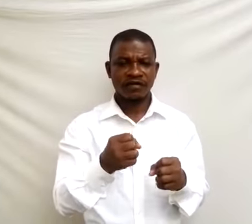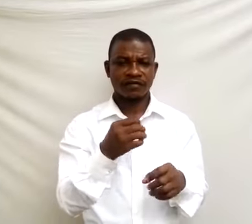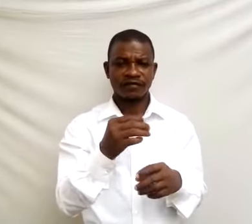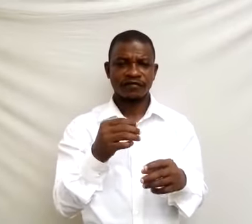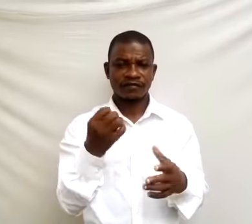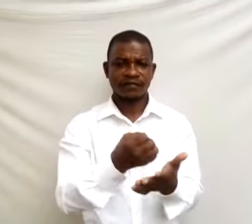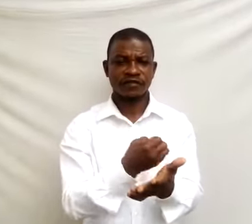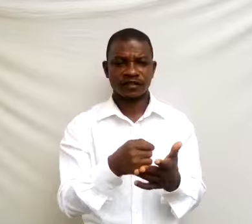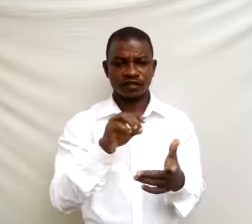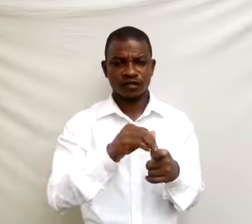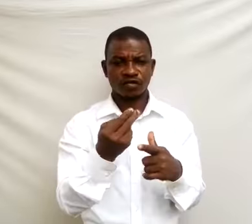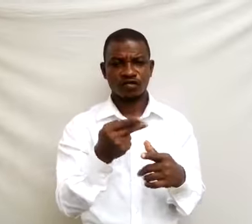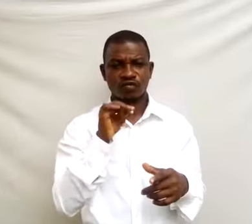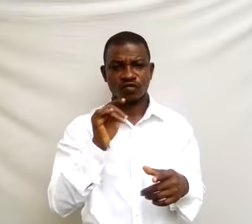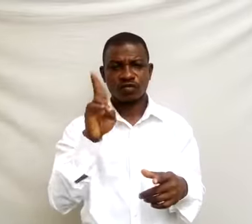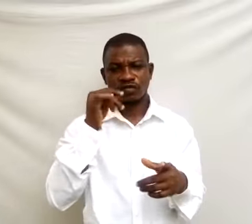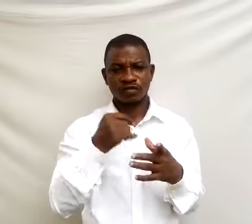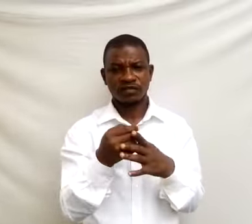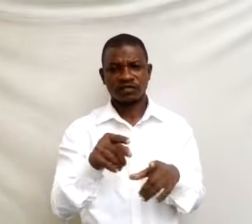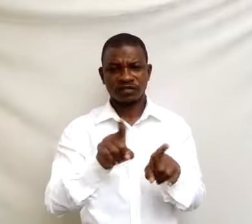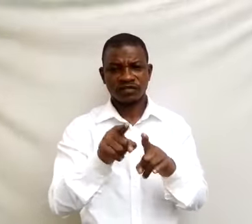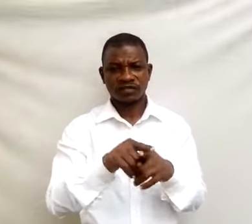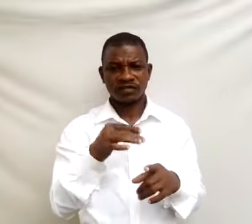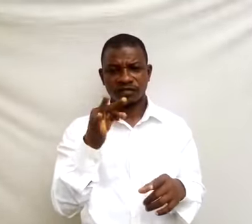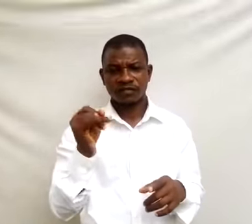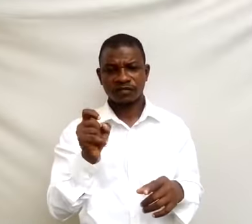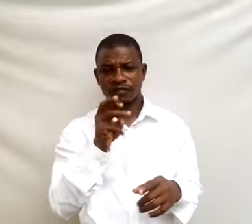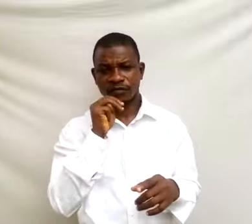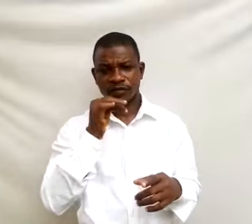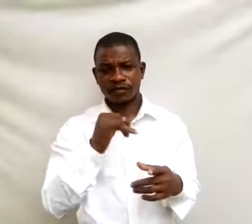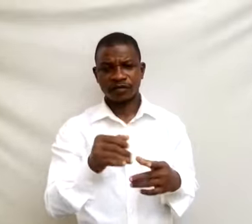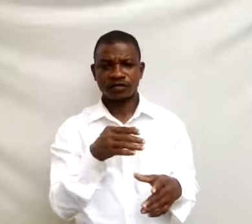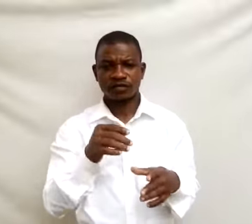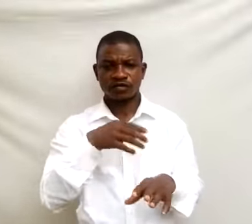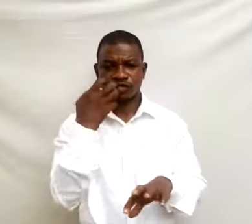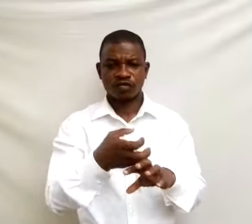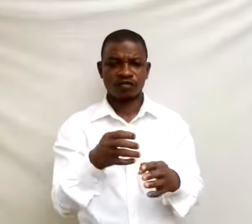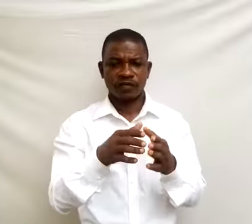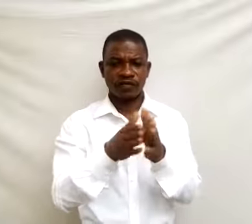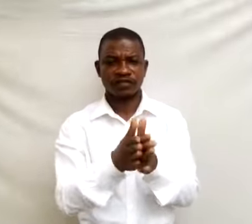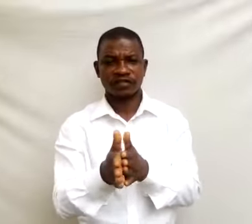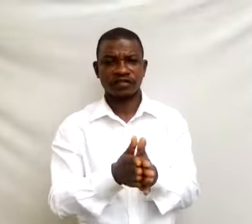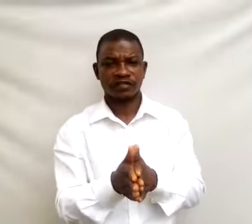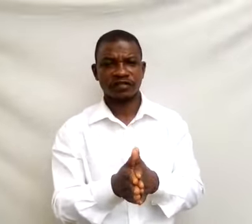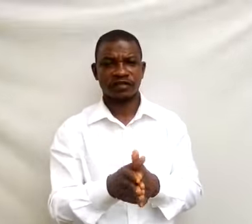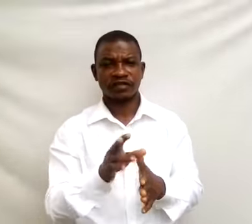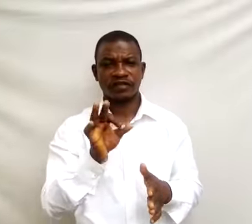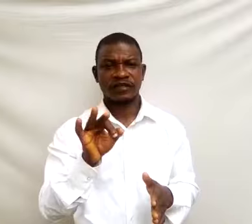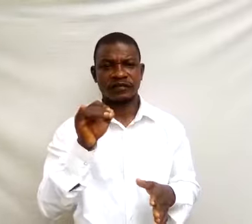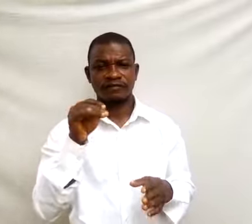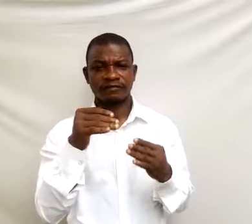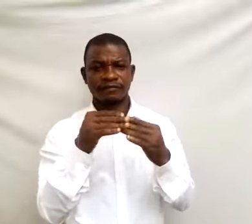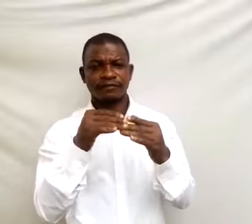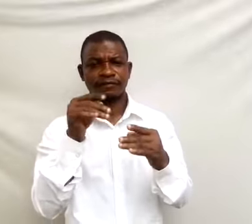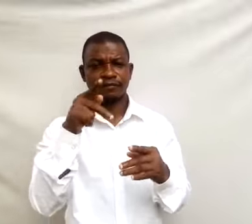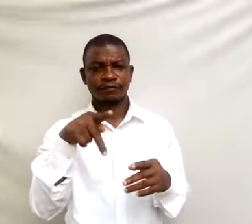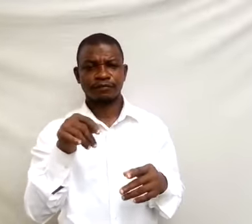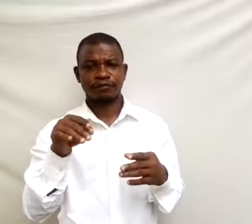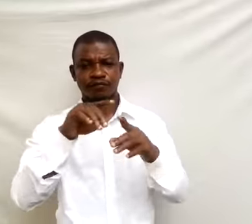we use the same formula as the compound interest. F is equal to P bracket 1